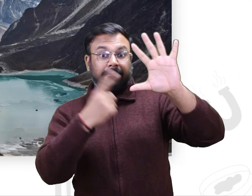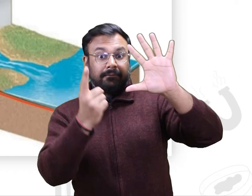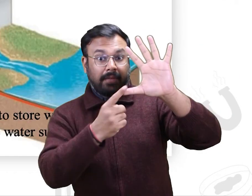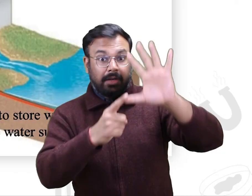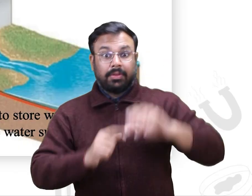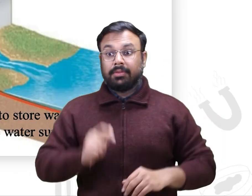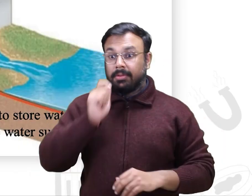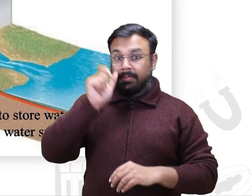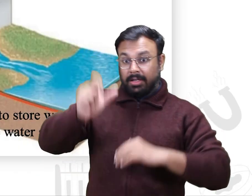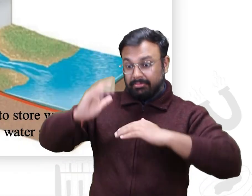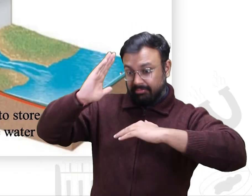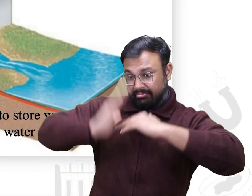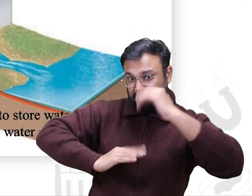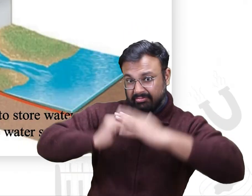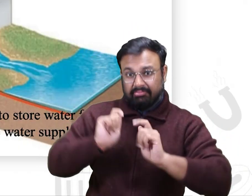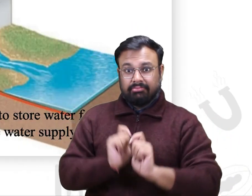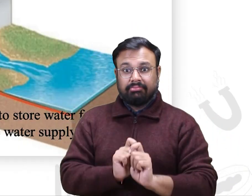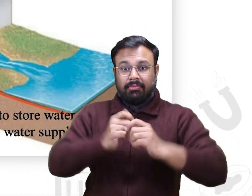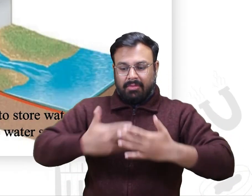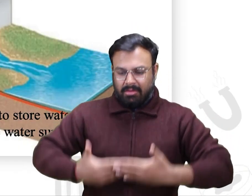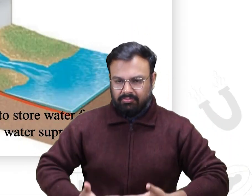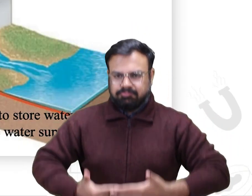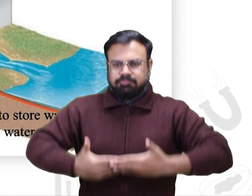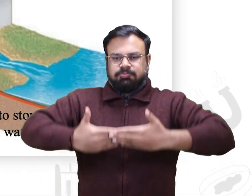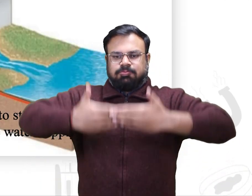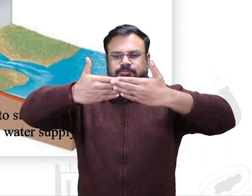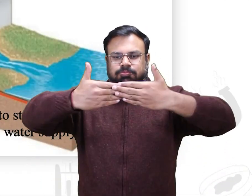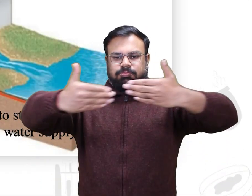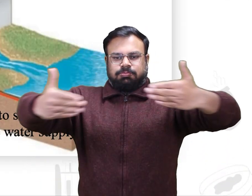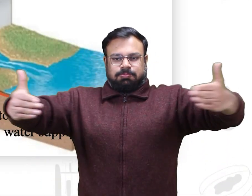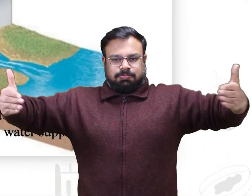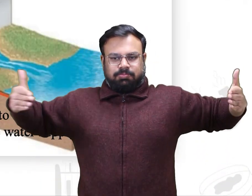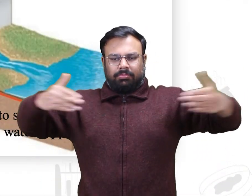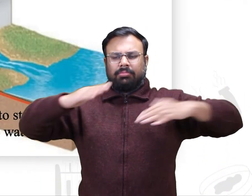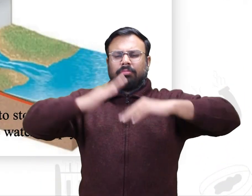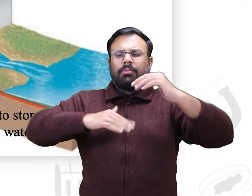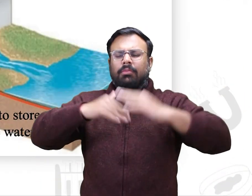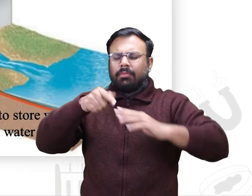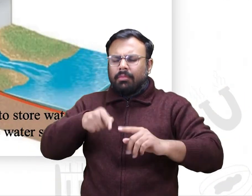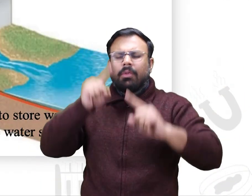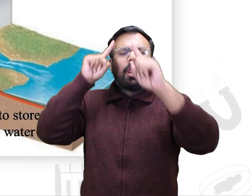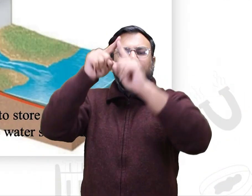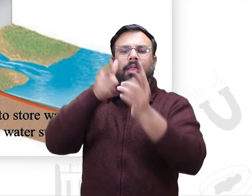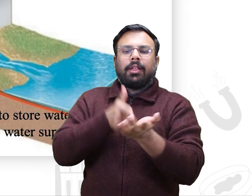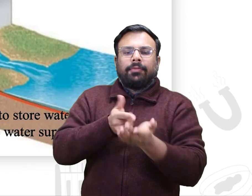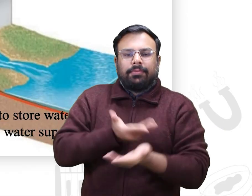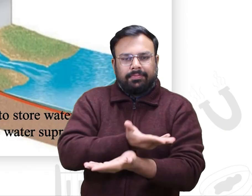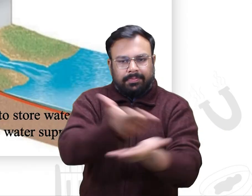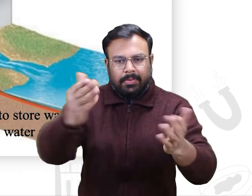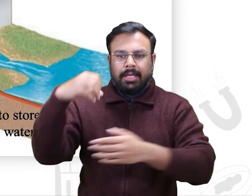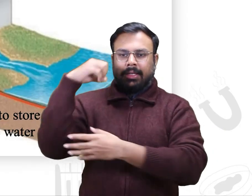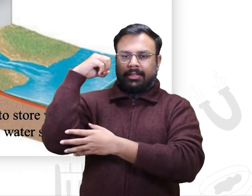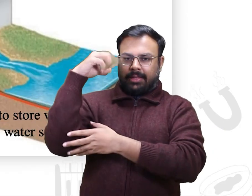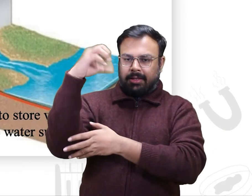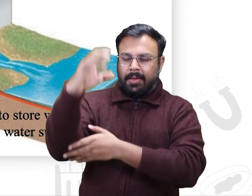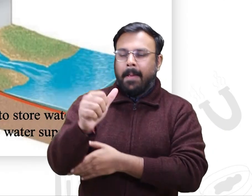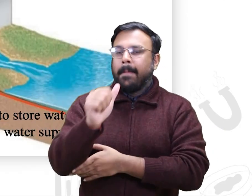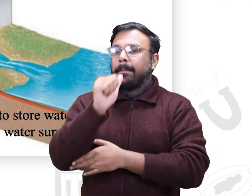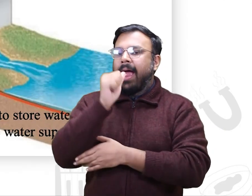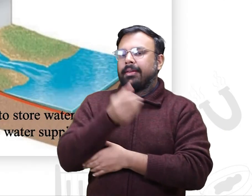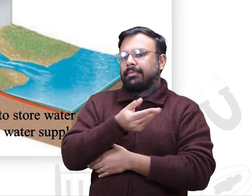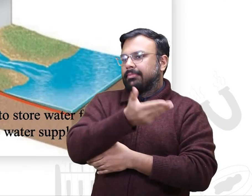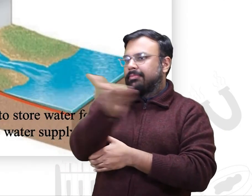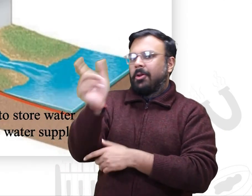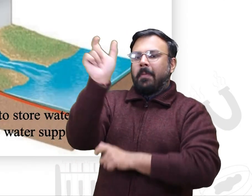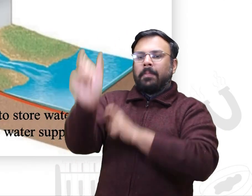lakes. Fifth, man-made. Artificial lakes were built to store water for agricultural purposes, generate